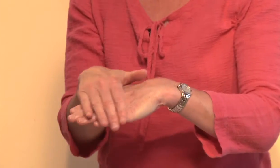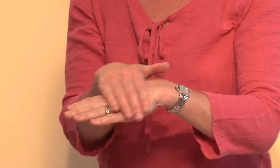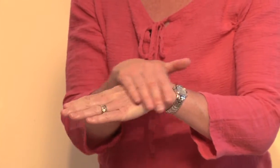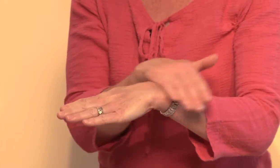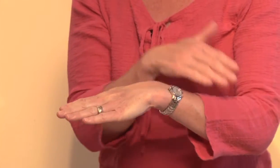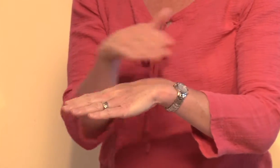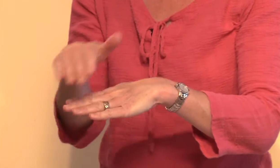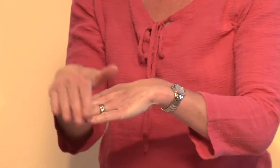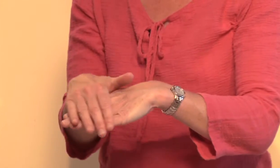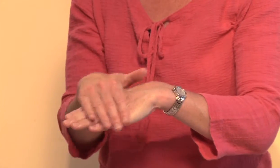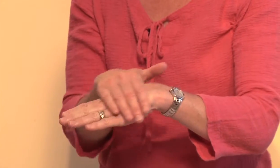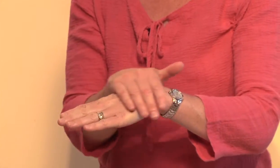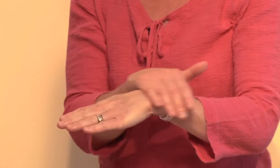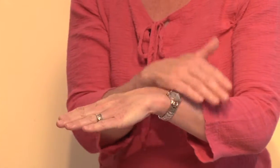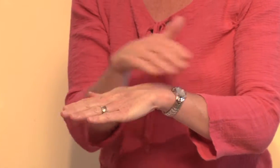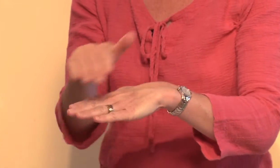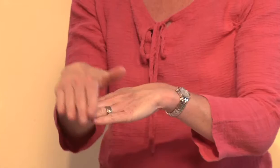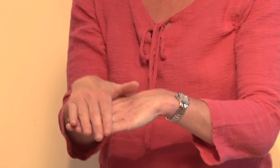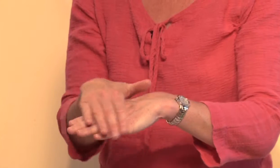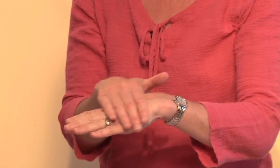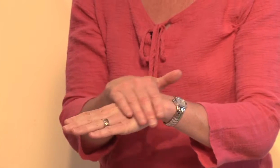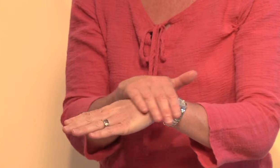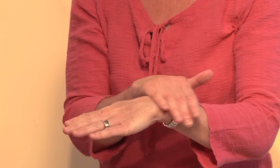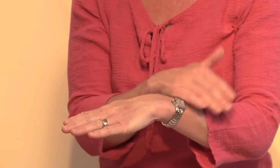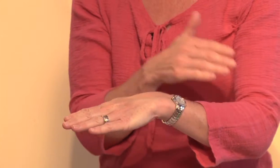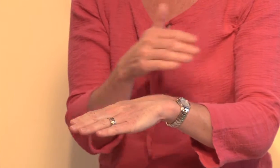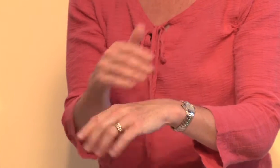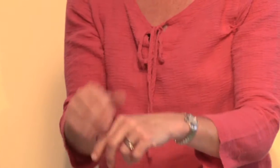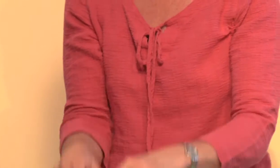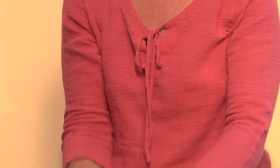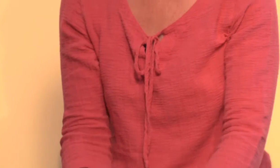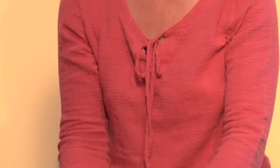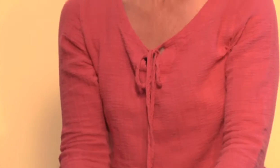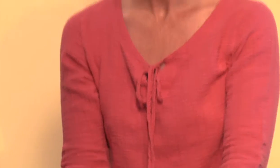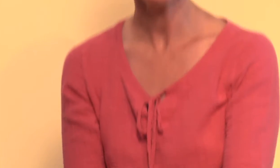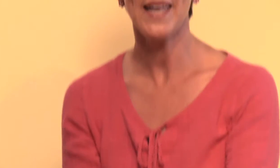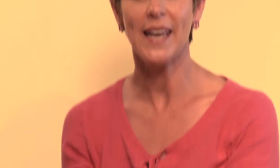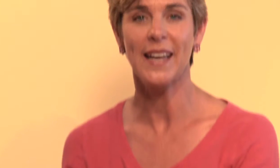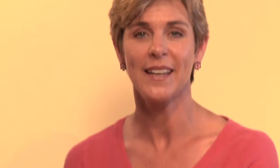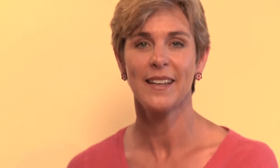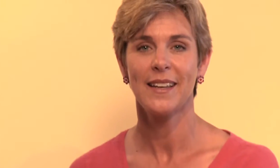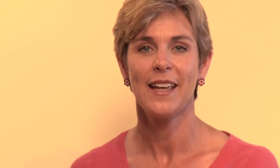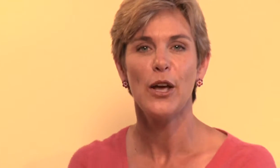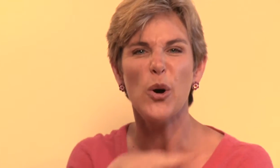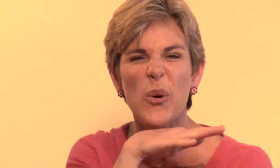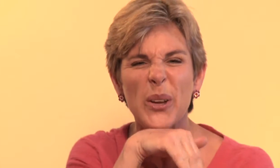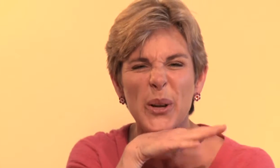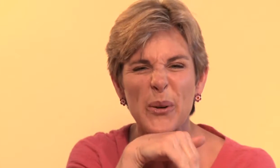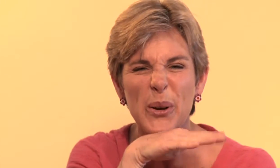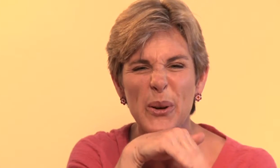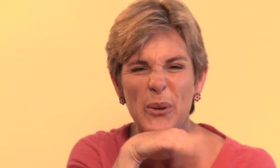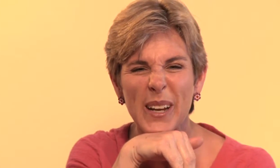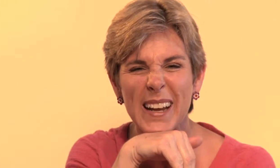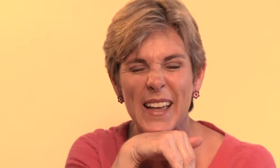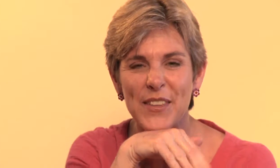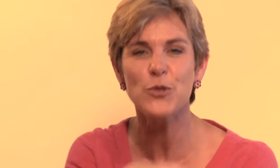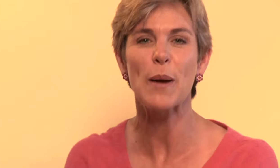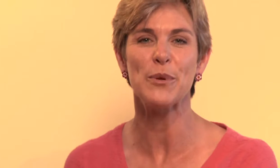sign for gentle. Pet gently, pet gently. Pig. Oink, oink, oink, oink, oink. This